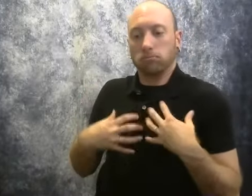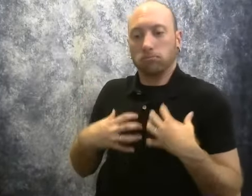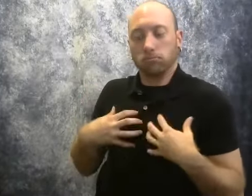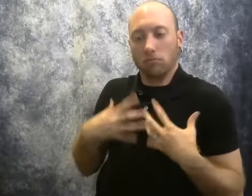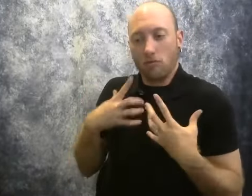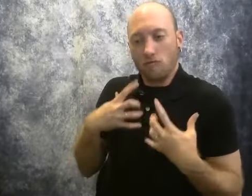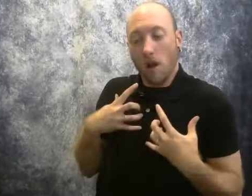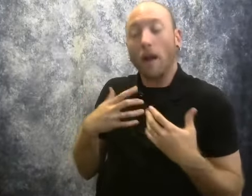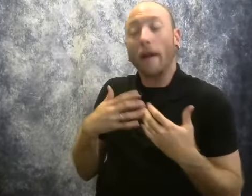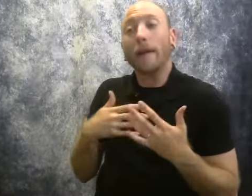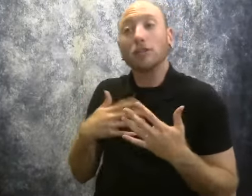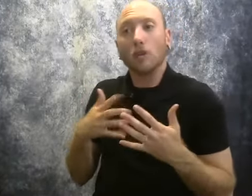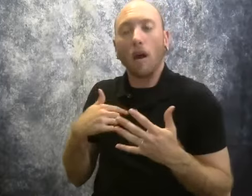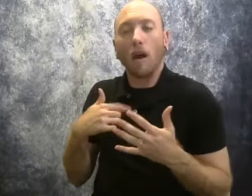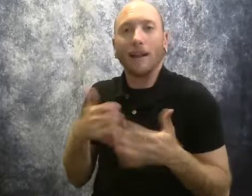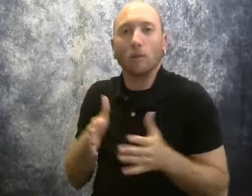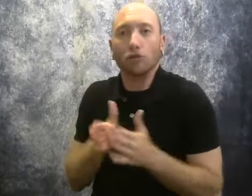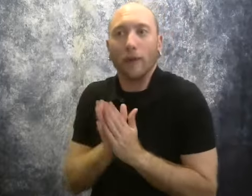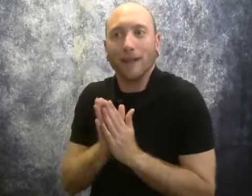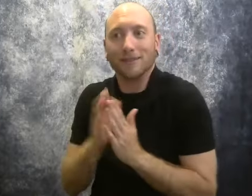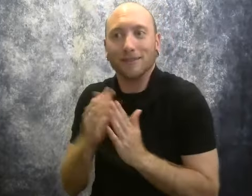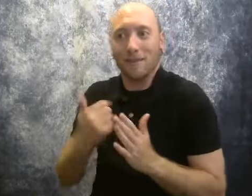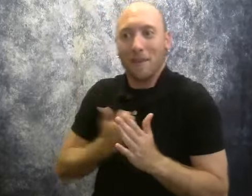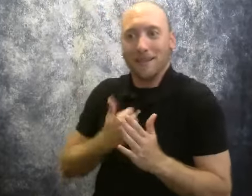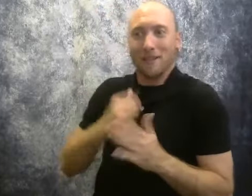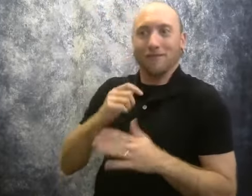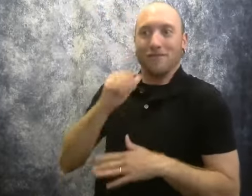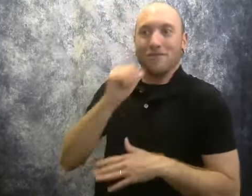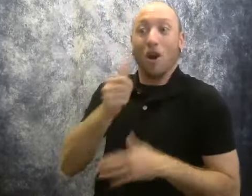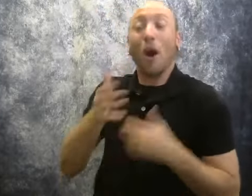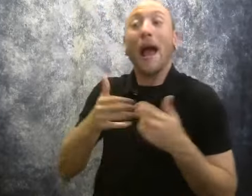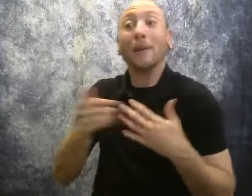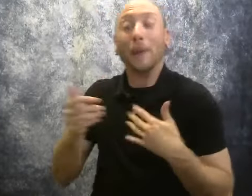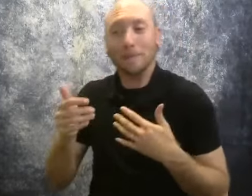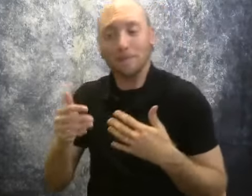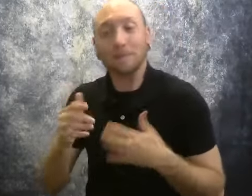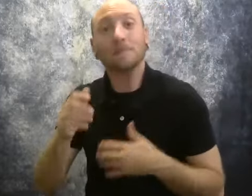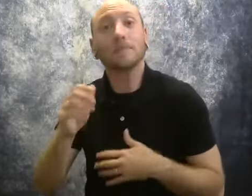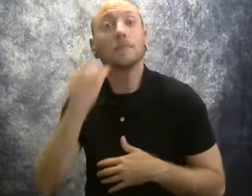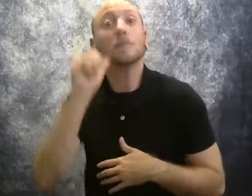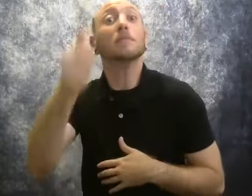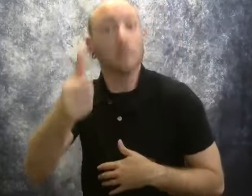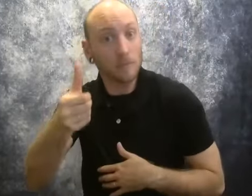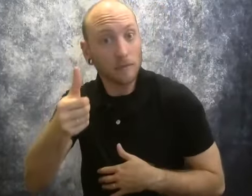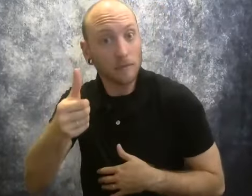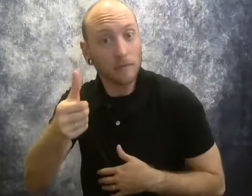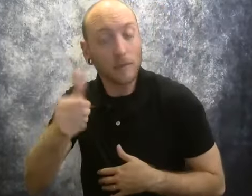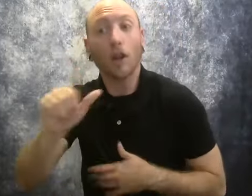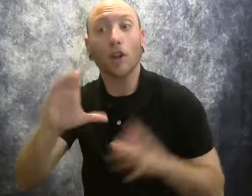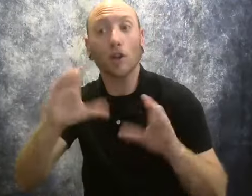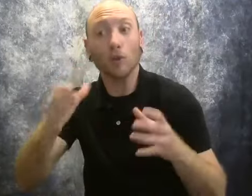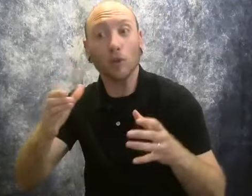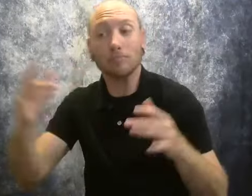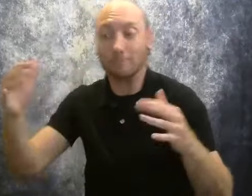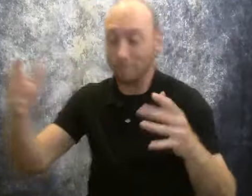happened, coincidence, God, we started again the next day and got our hour-and-a-half session. And again, the other group came in,